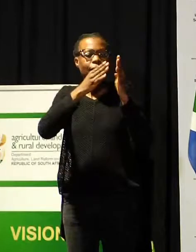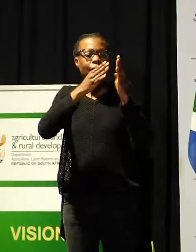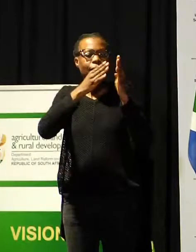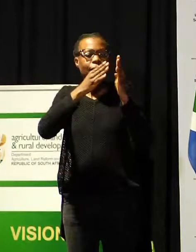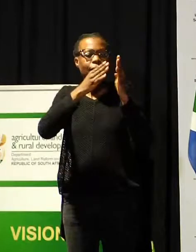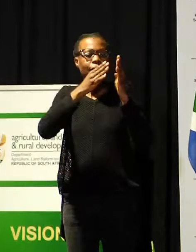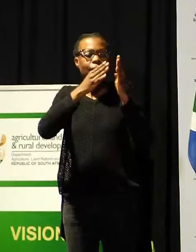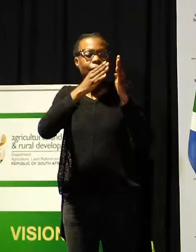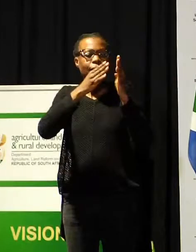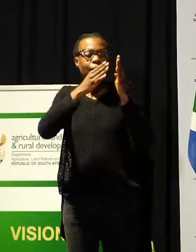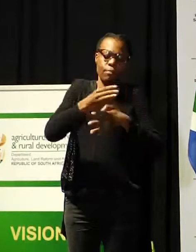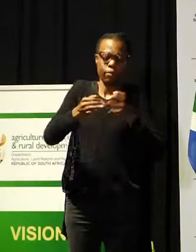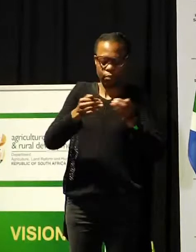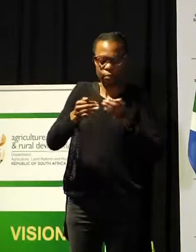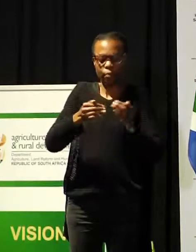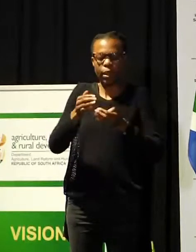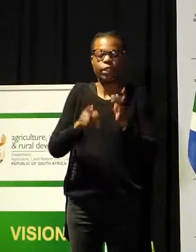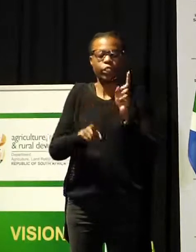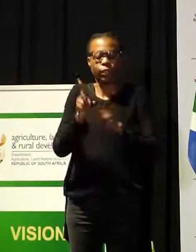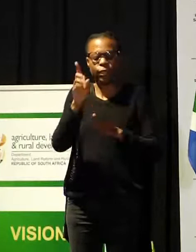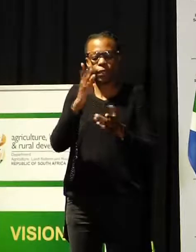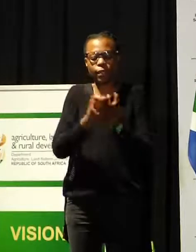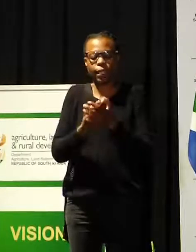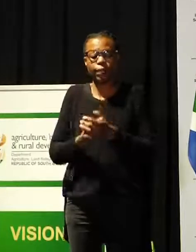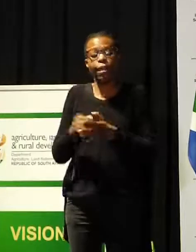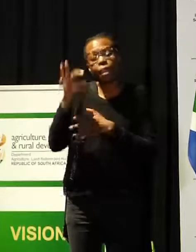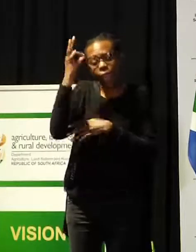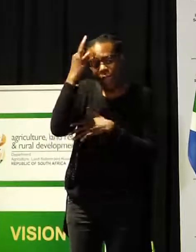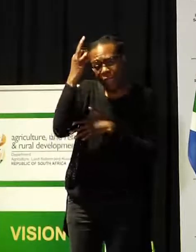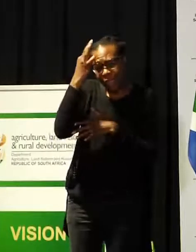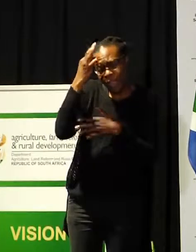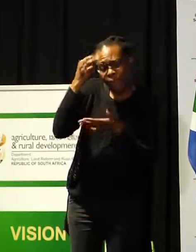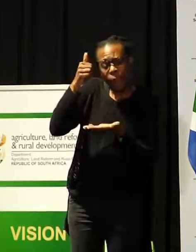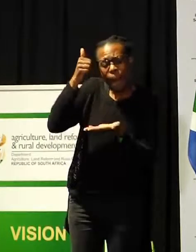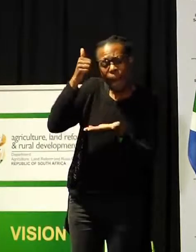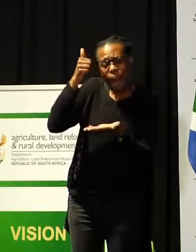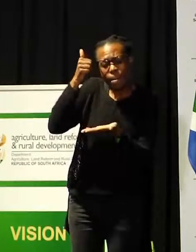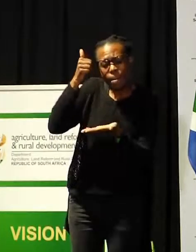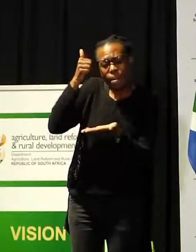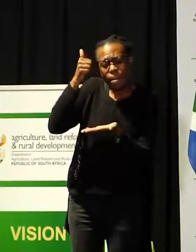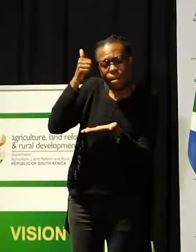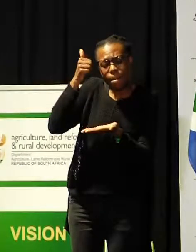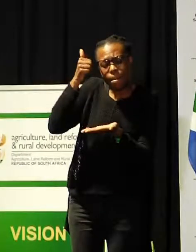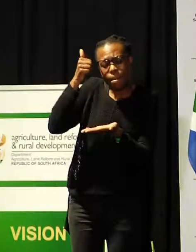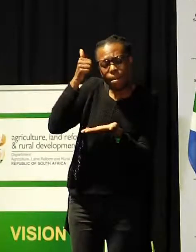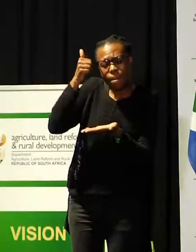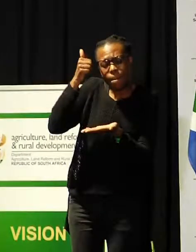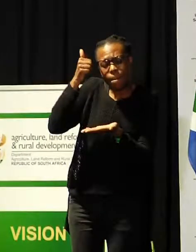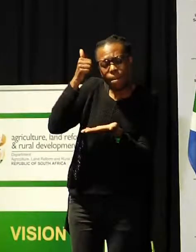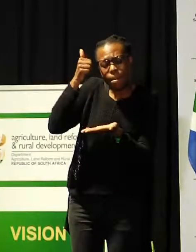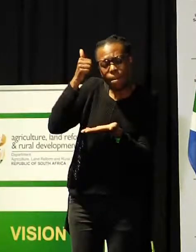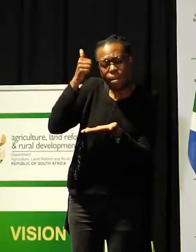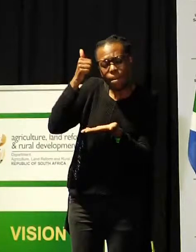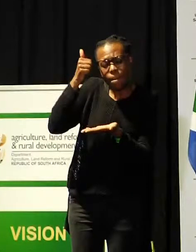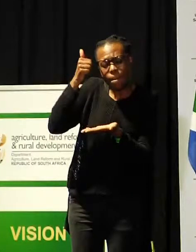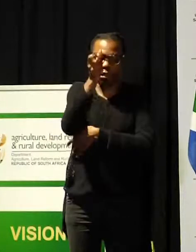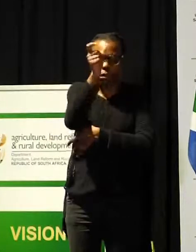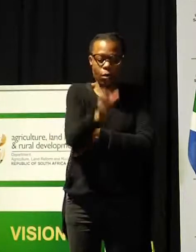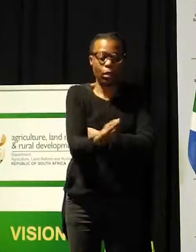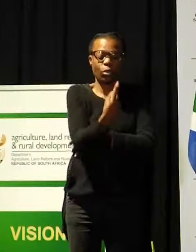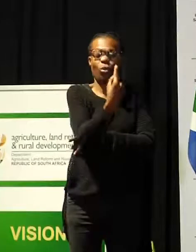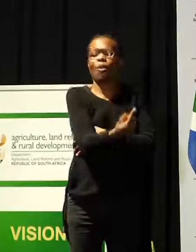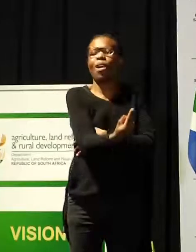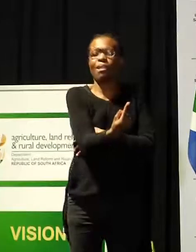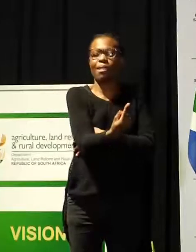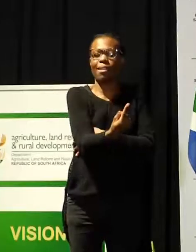communities. The state should also consider the land that has individual titles. The members